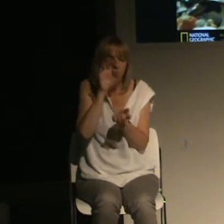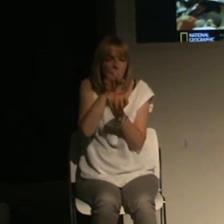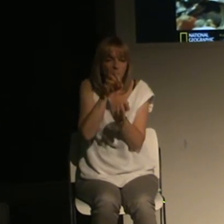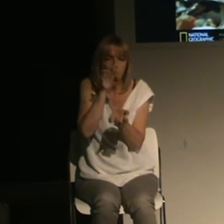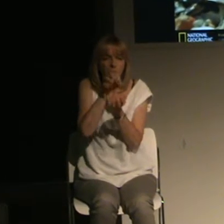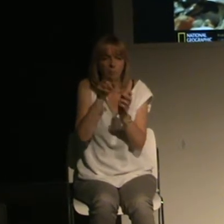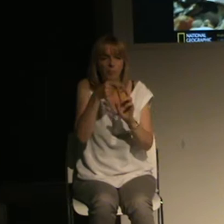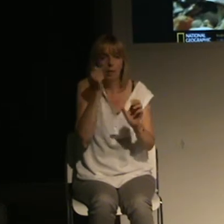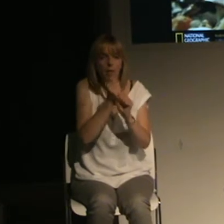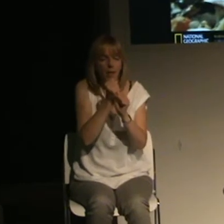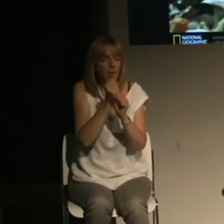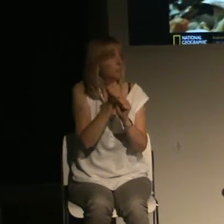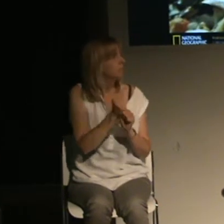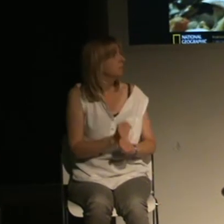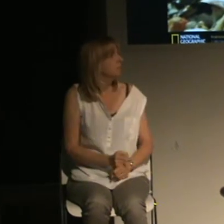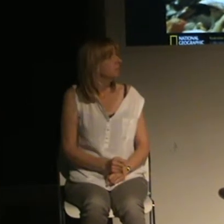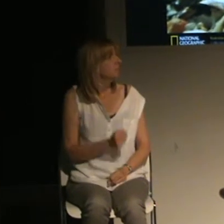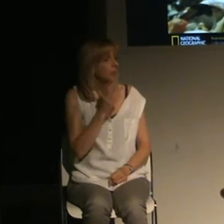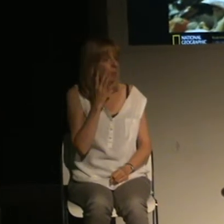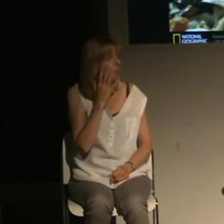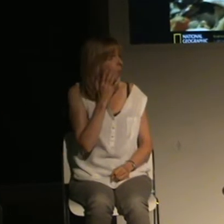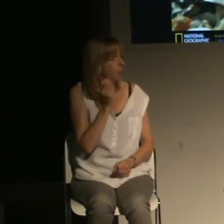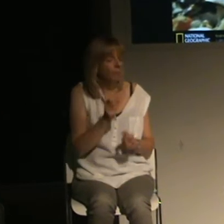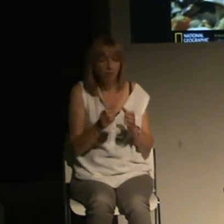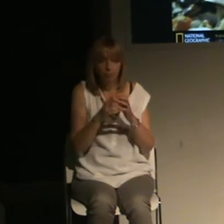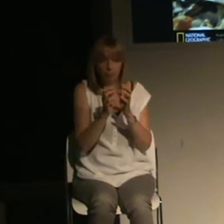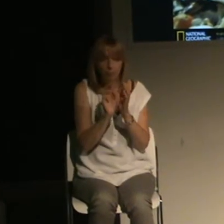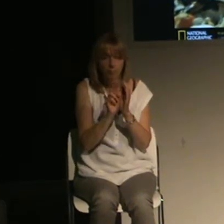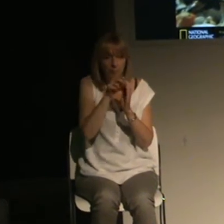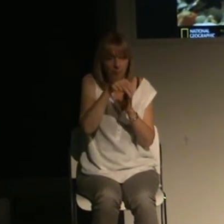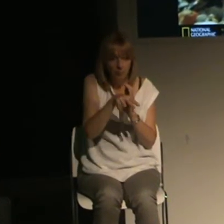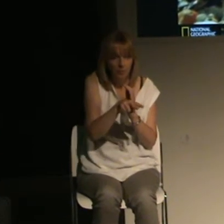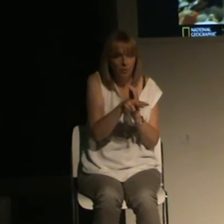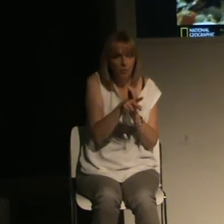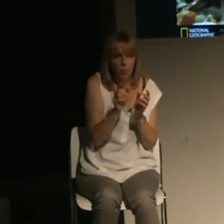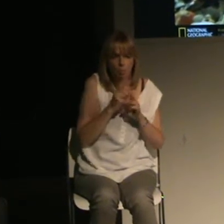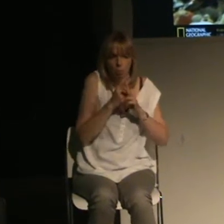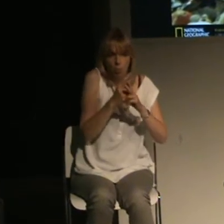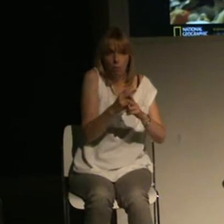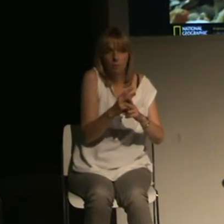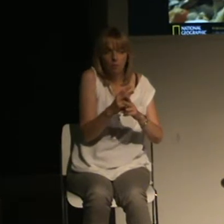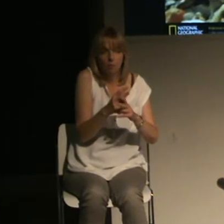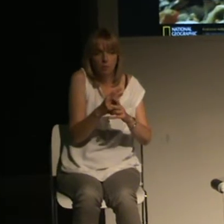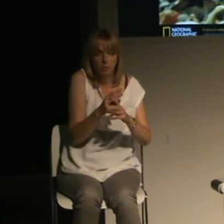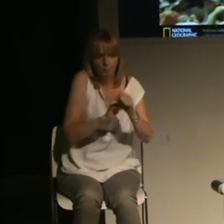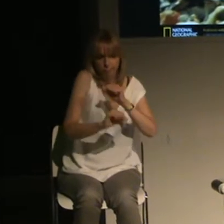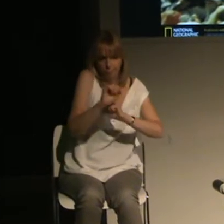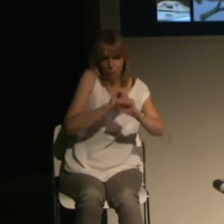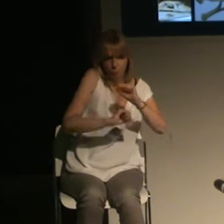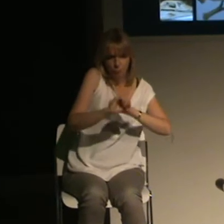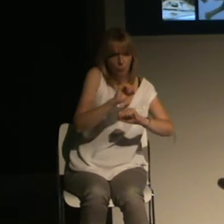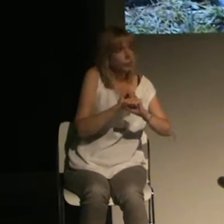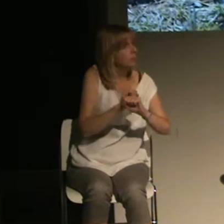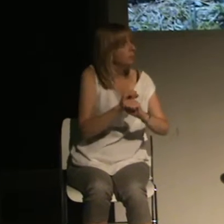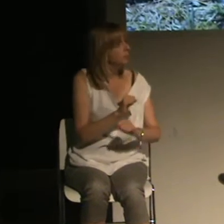they're hatched, they're not completely on their own. She keeps them together for some time and protects them. And we've got an alligator mother